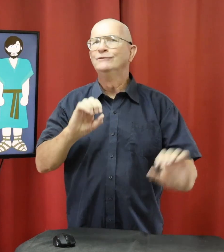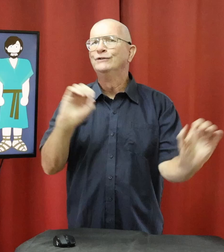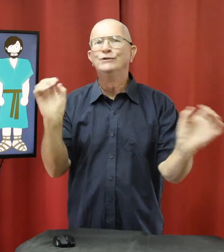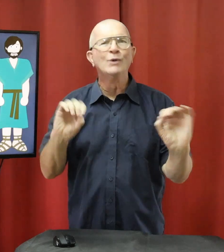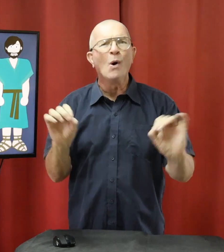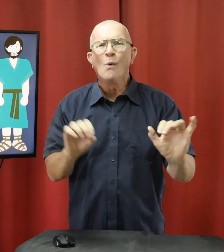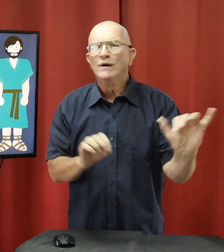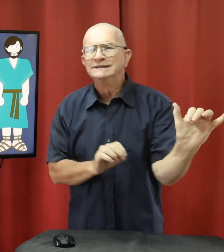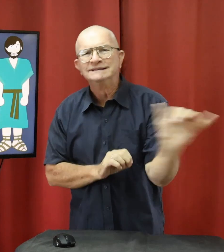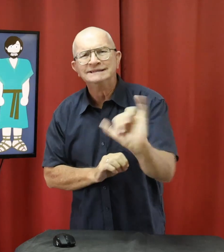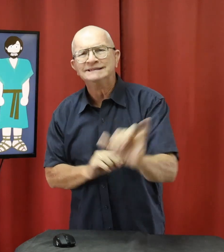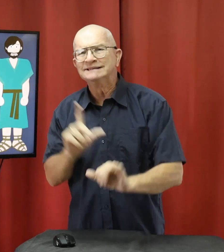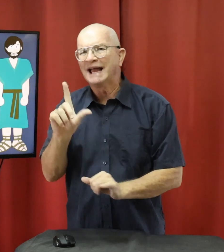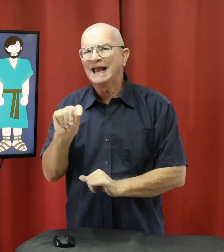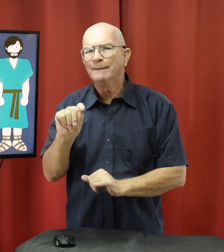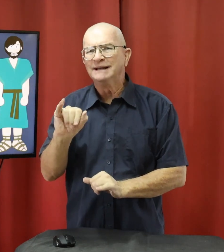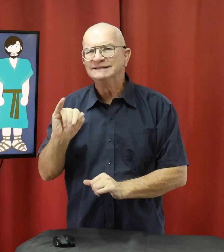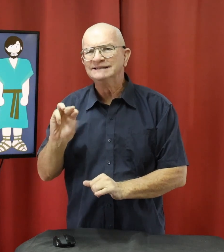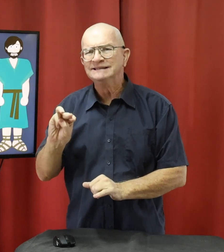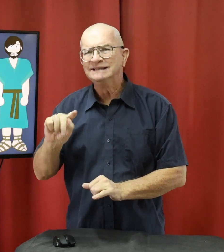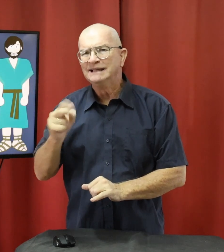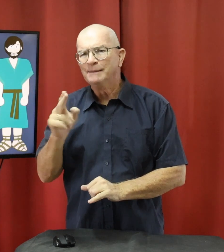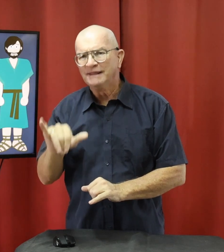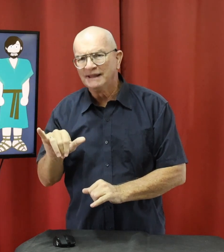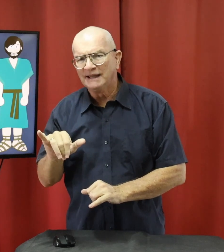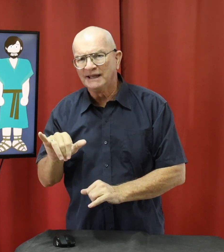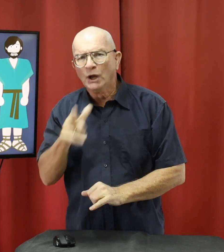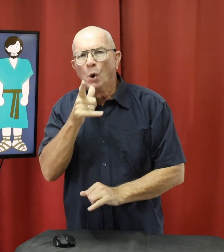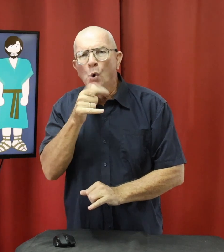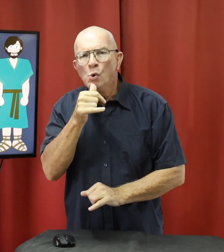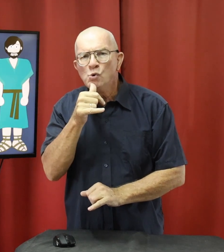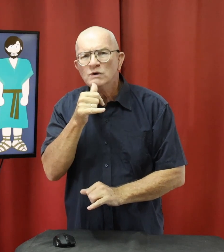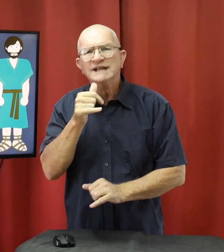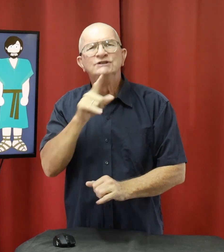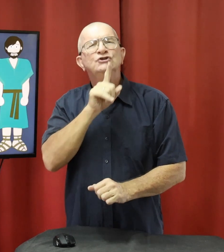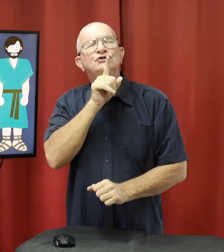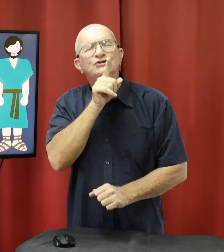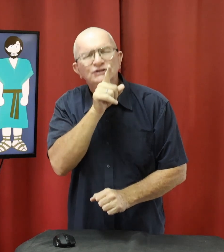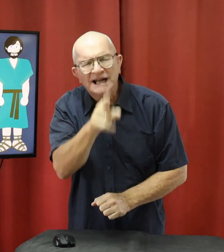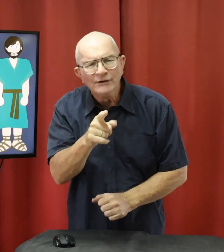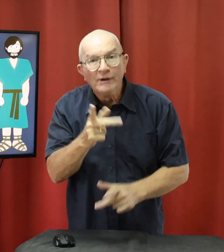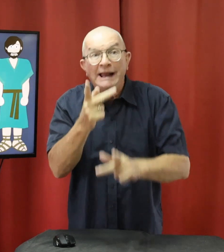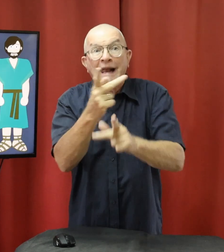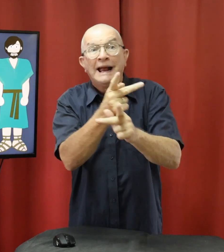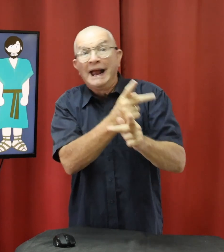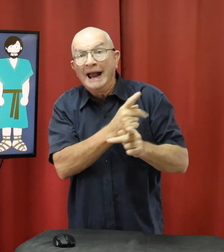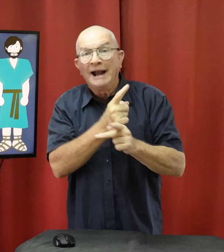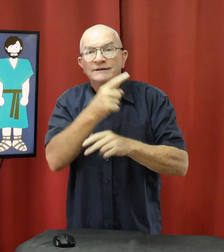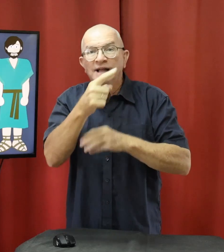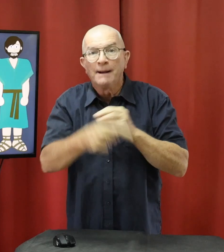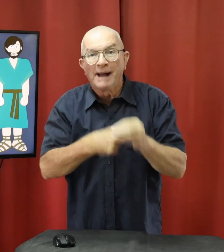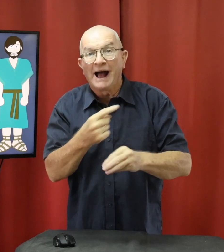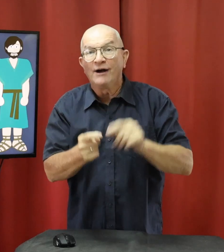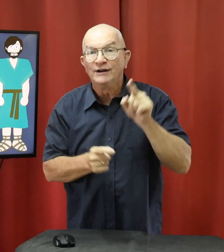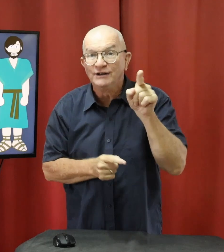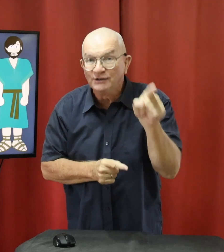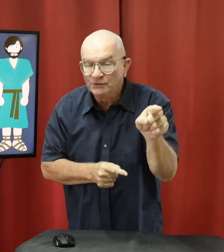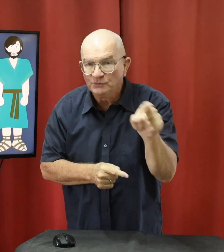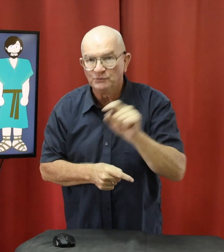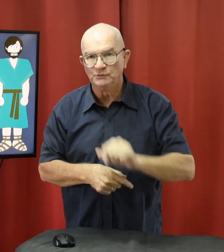Verse 20, I have no one else like Timothy who genuinely cares for